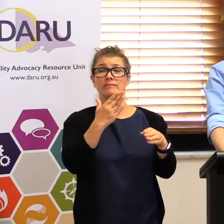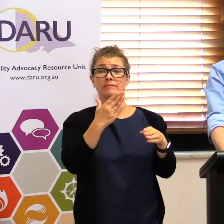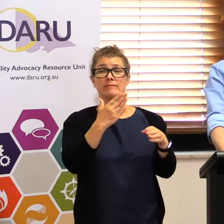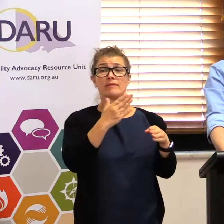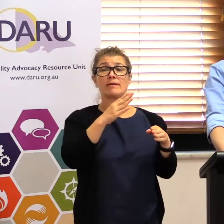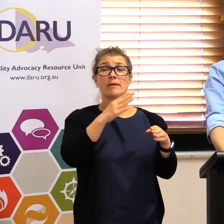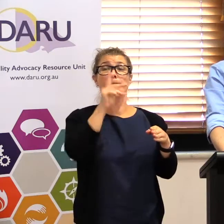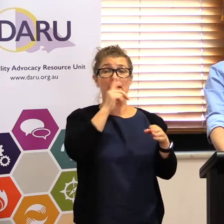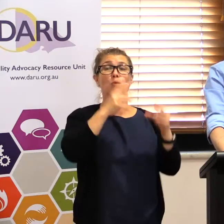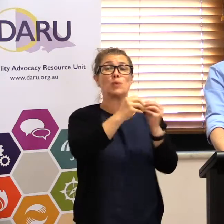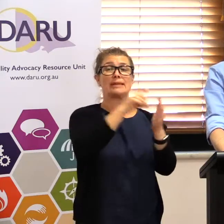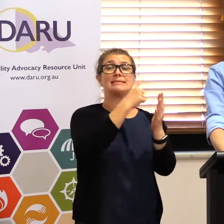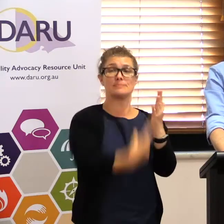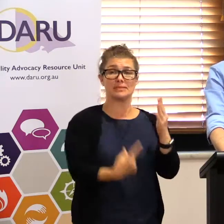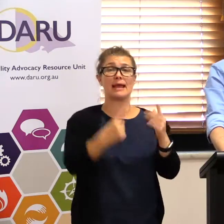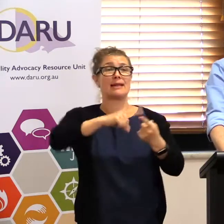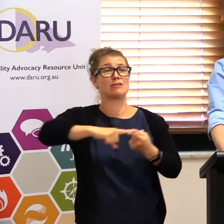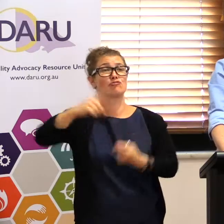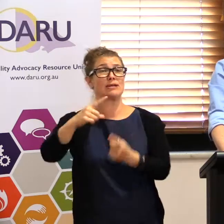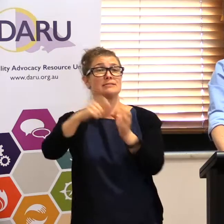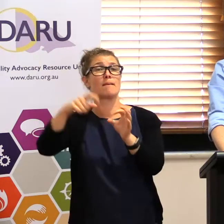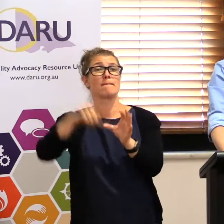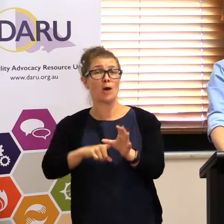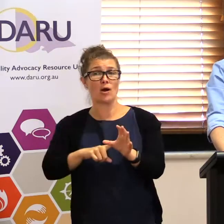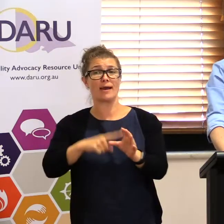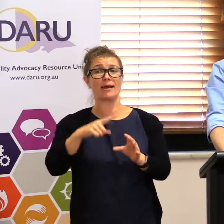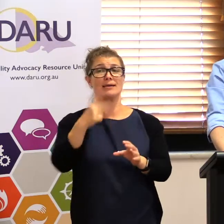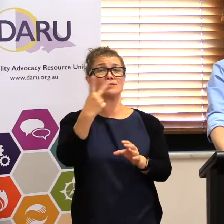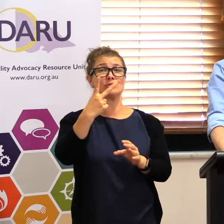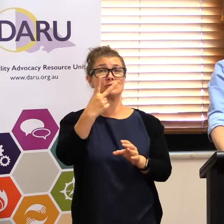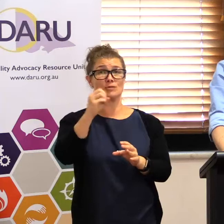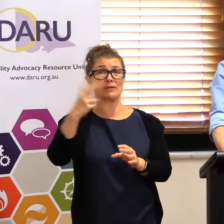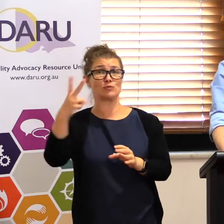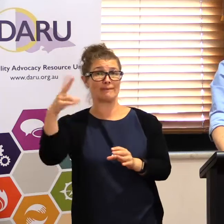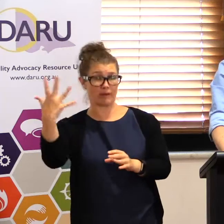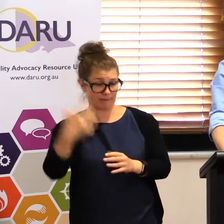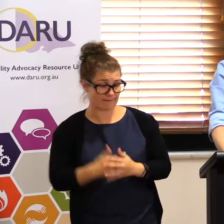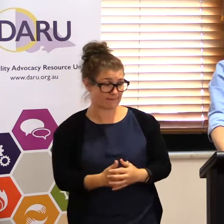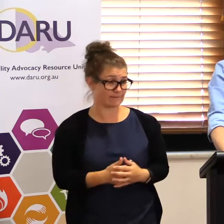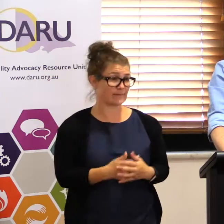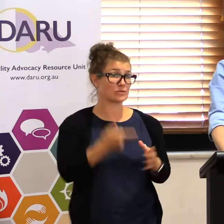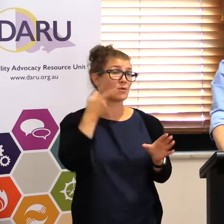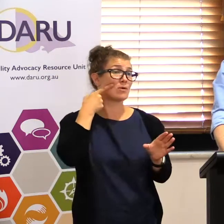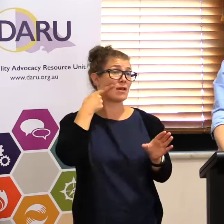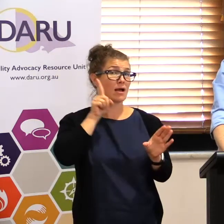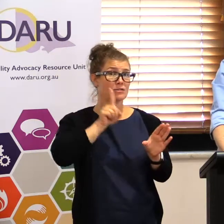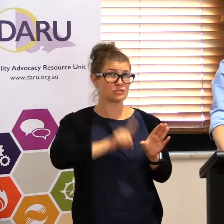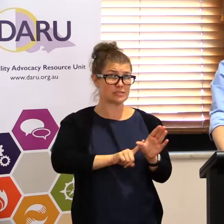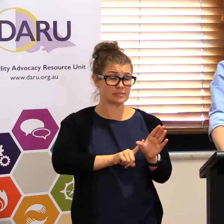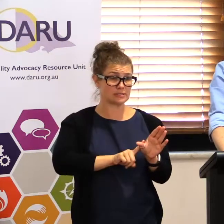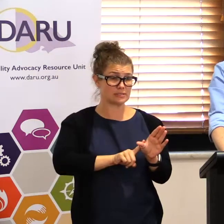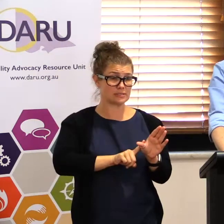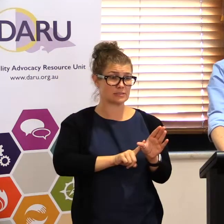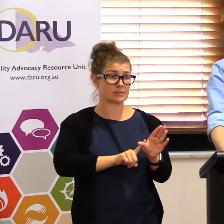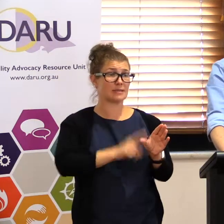increasing to 12% by 2025. So late last year, the Getting to Work plan